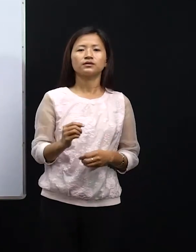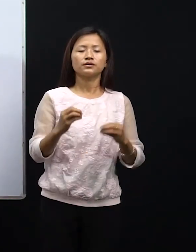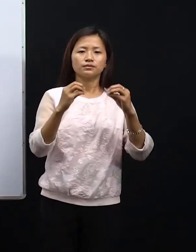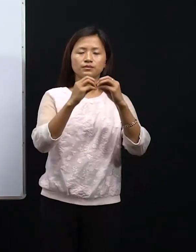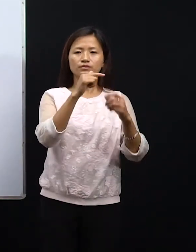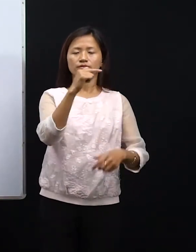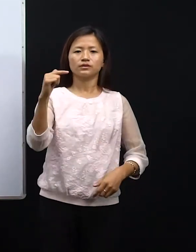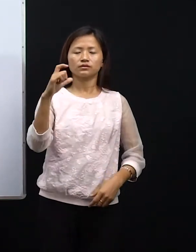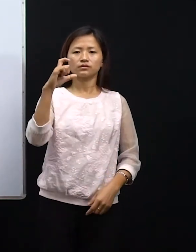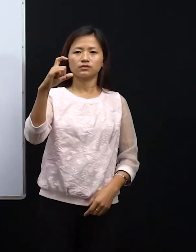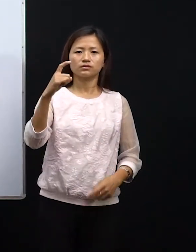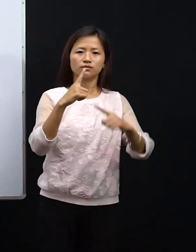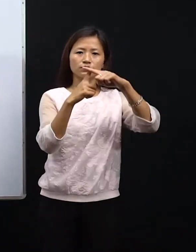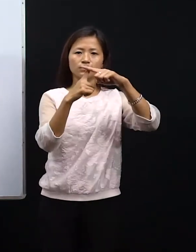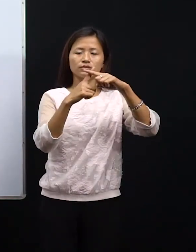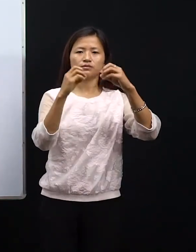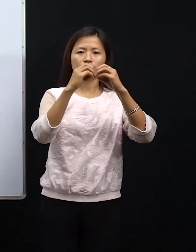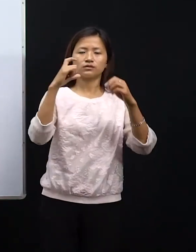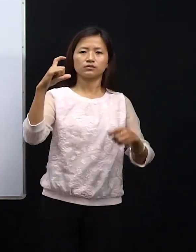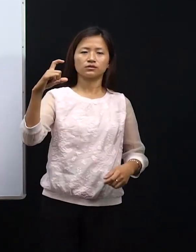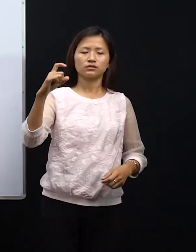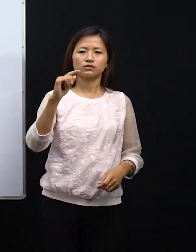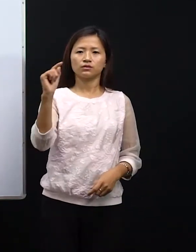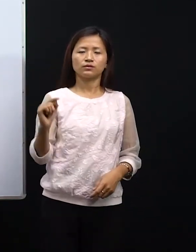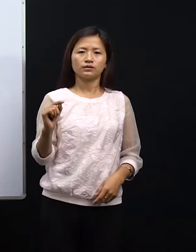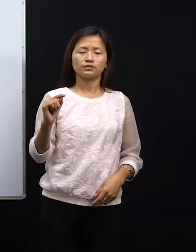B minus C plus BC, comma,